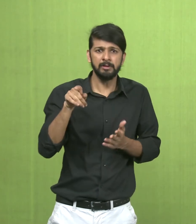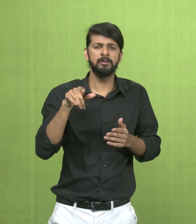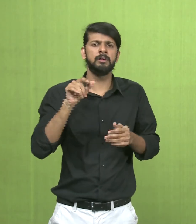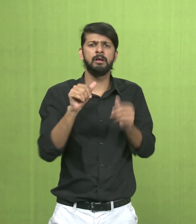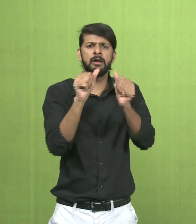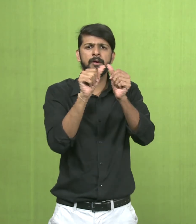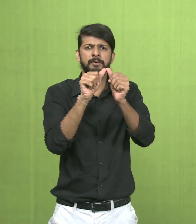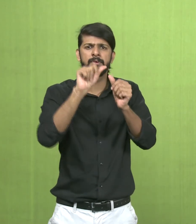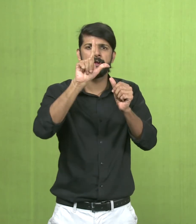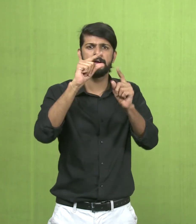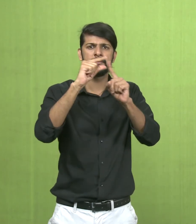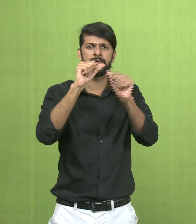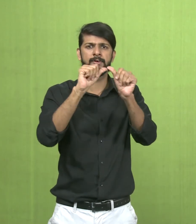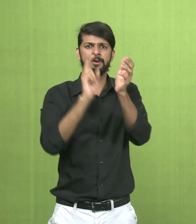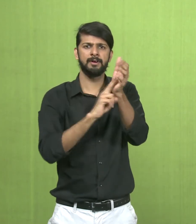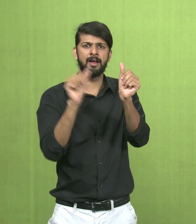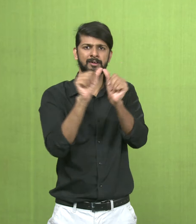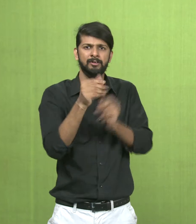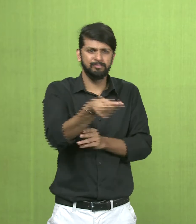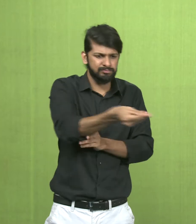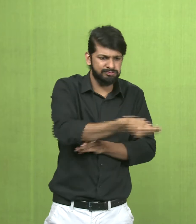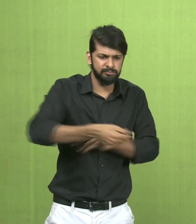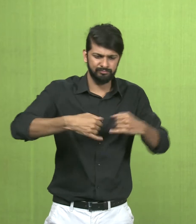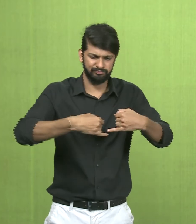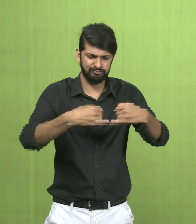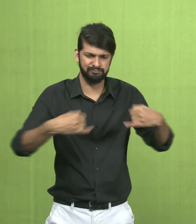these kind of designs are called Alpona.